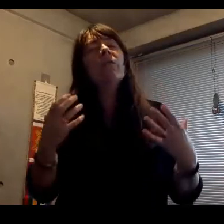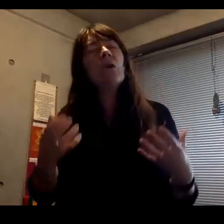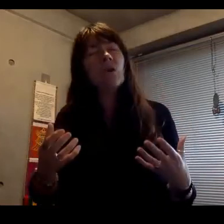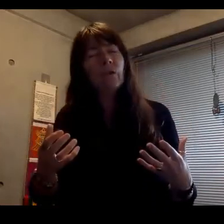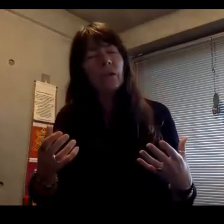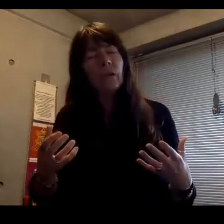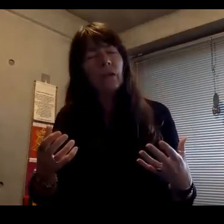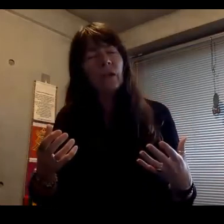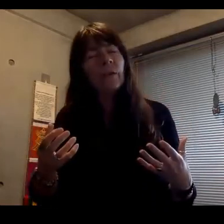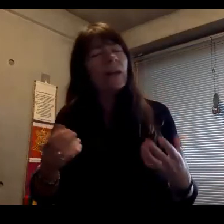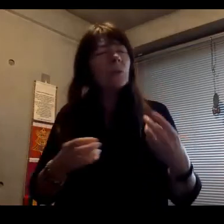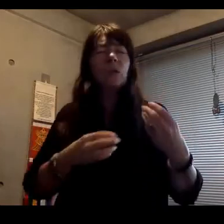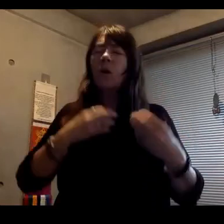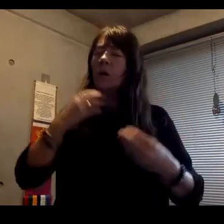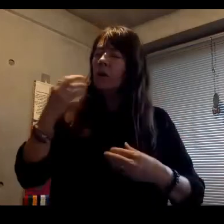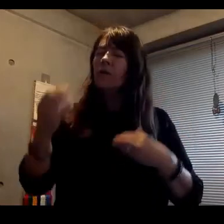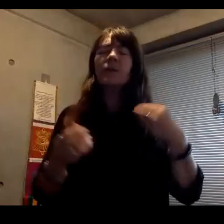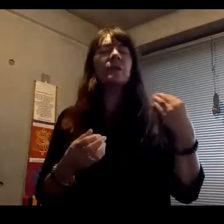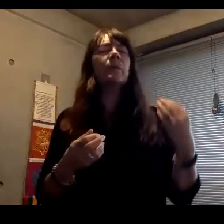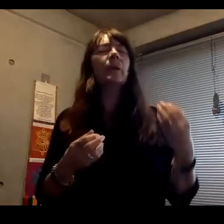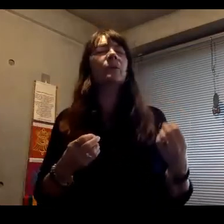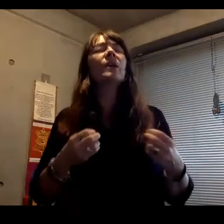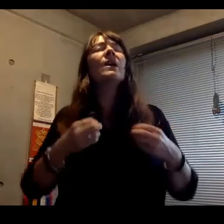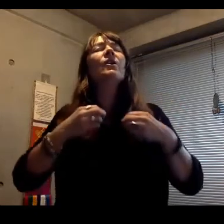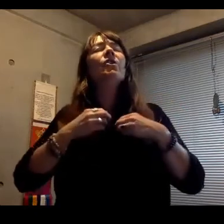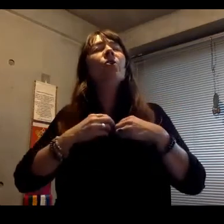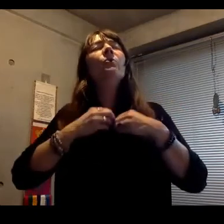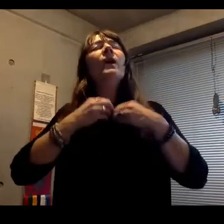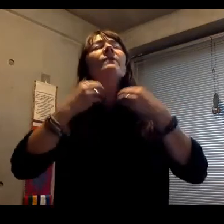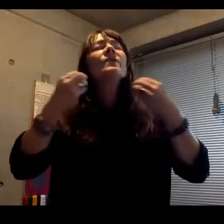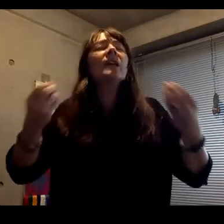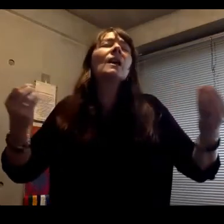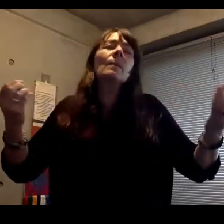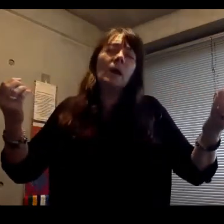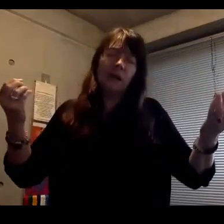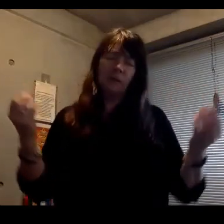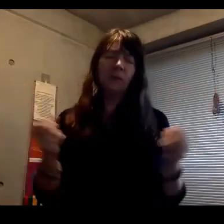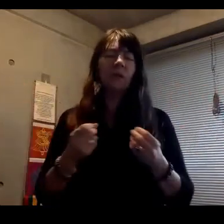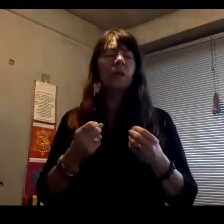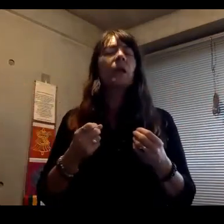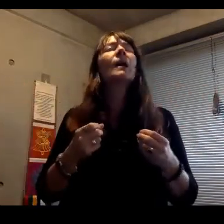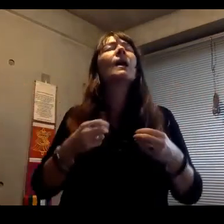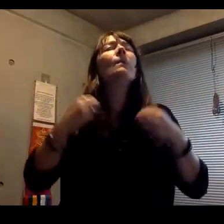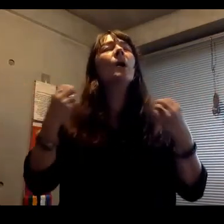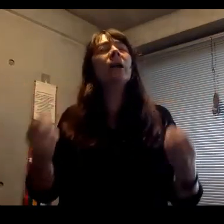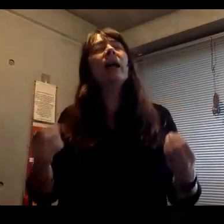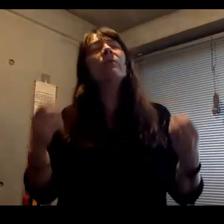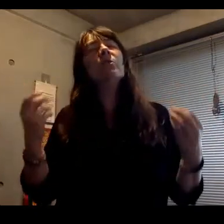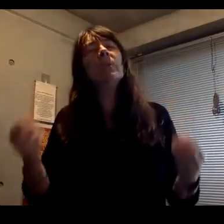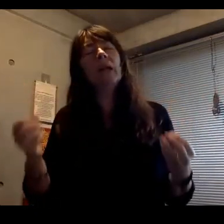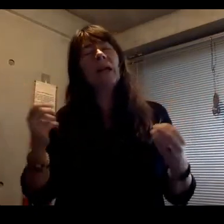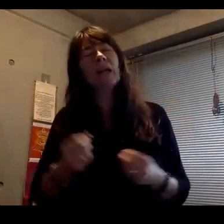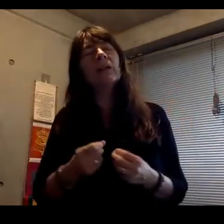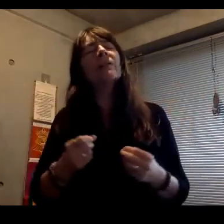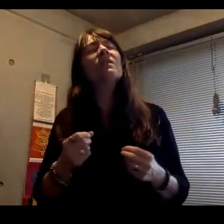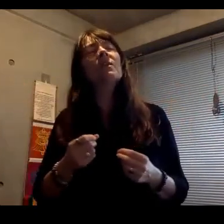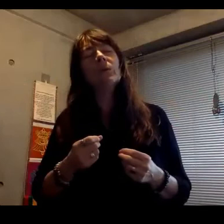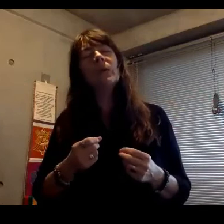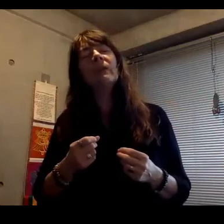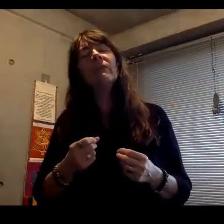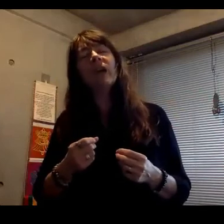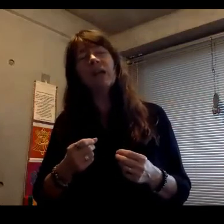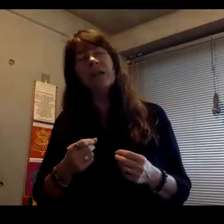come forth. That's what all of this is about. You have said, come on out. Come on out to play, and let's